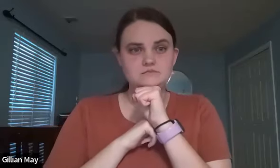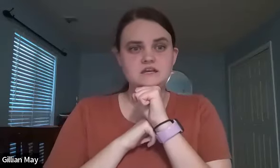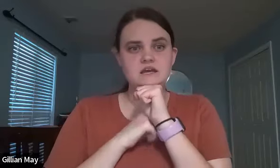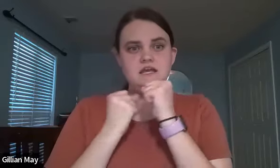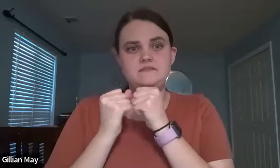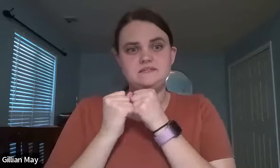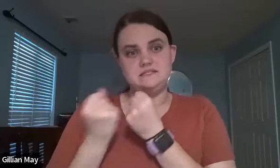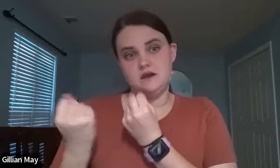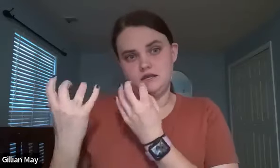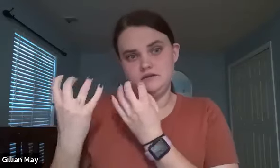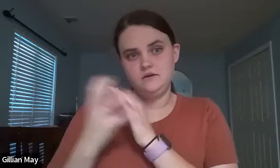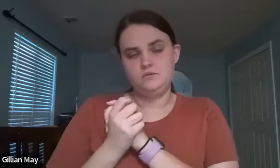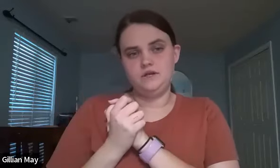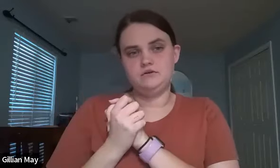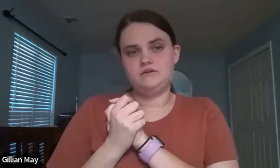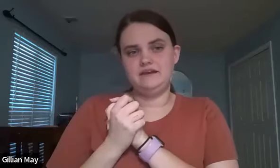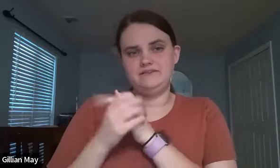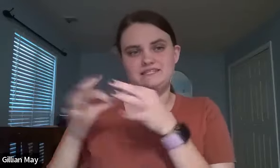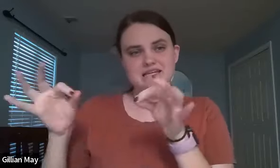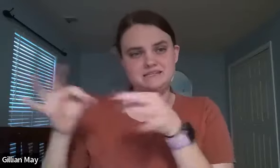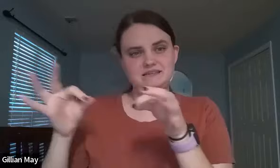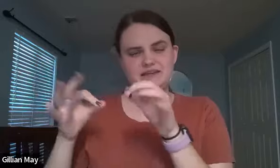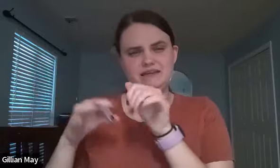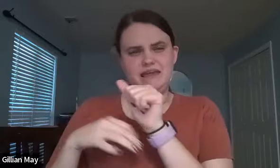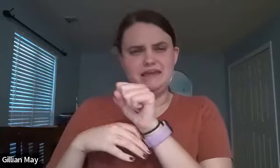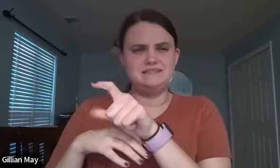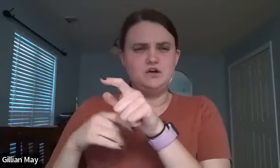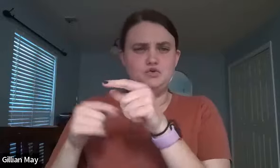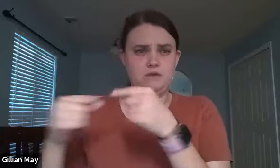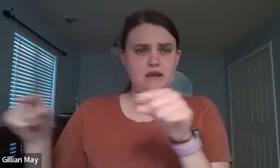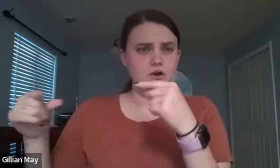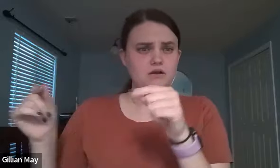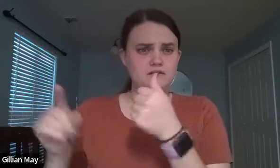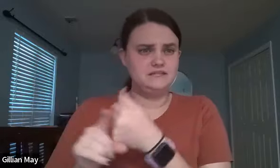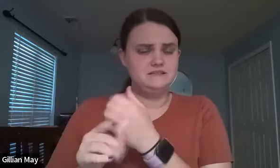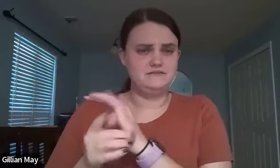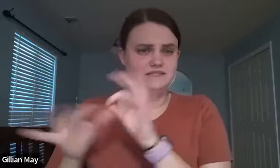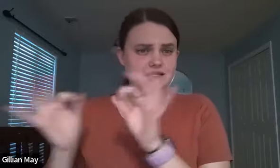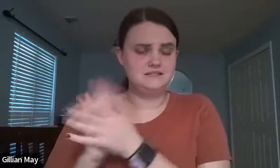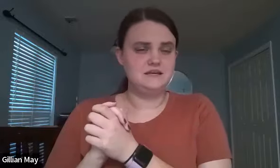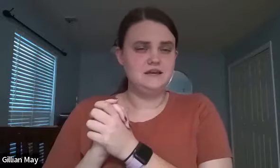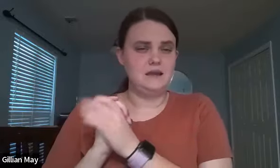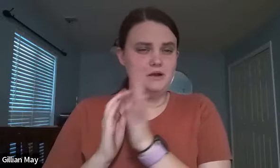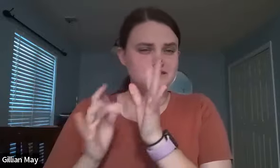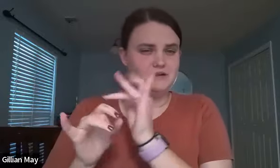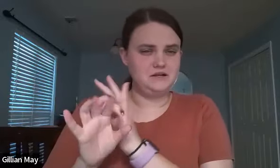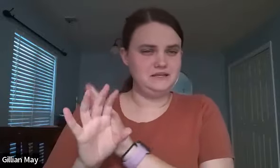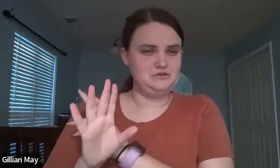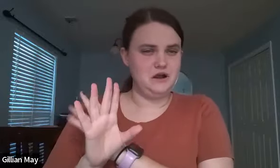assumed in the sign when you're like in the sentence, the ASL grammar of the sentence. I promise I'm not going to get too